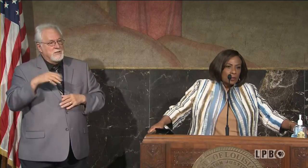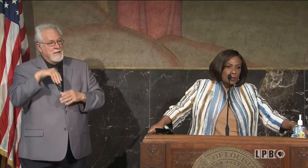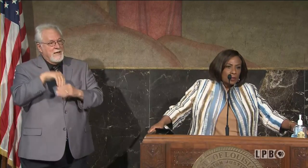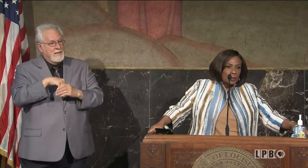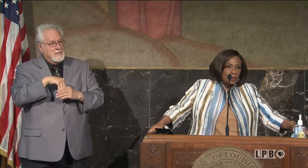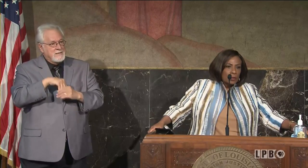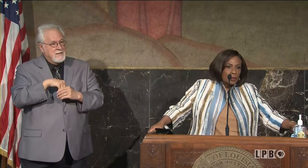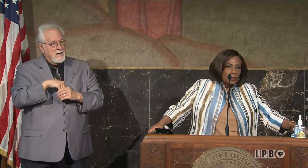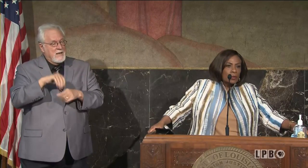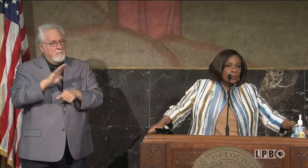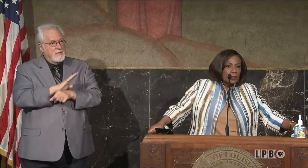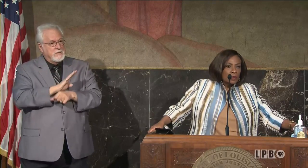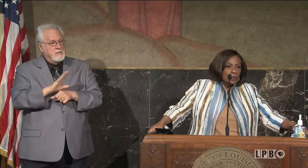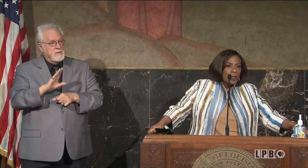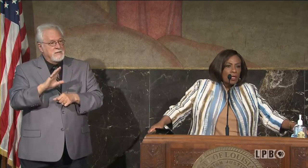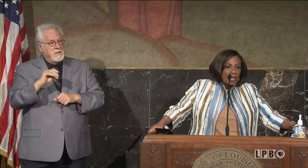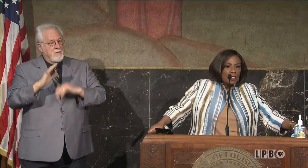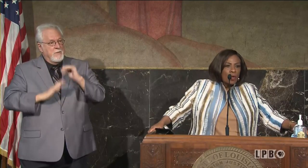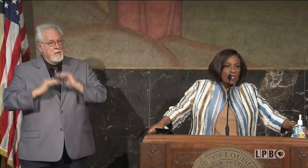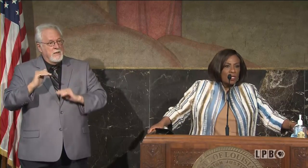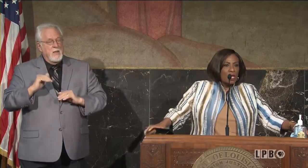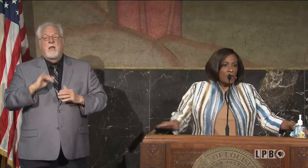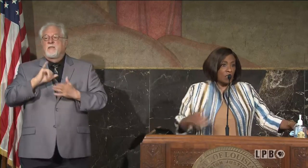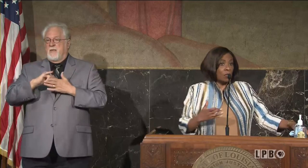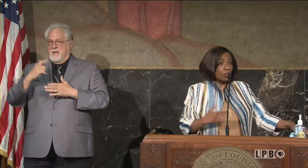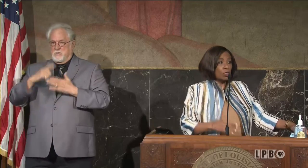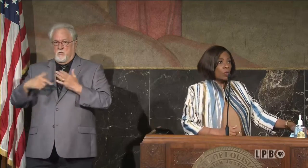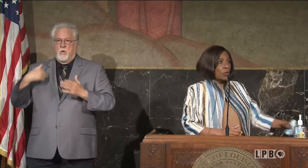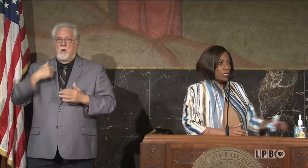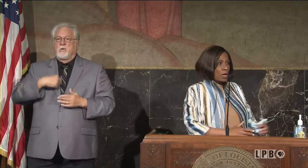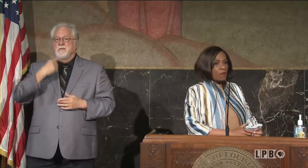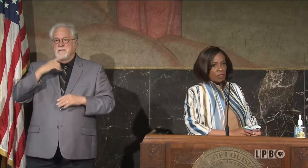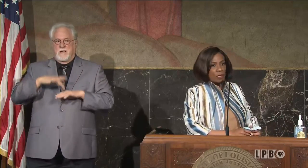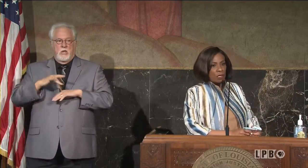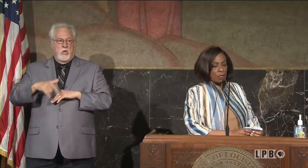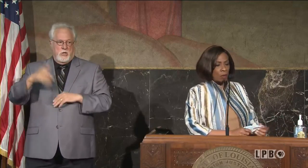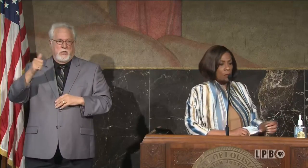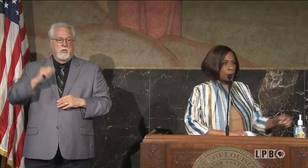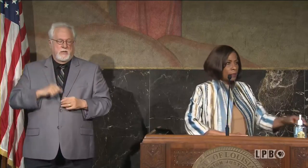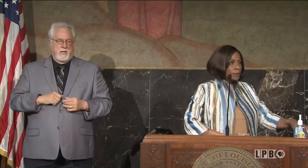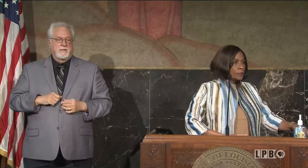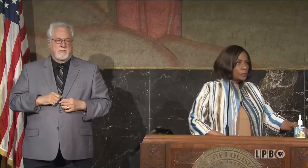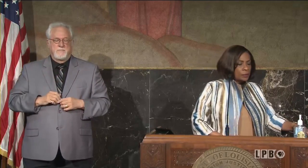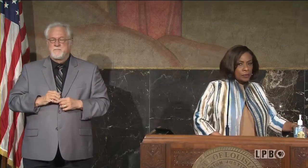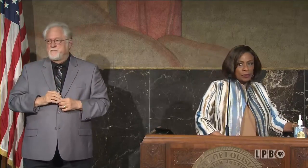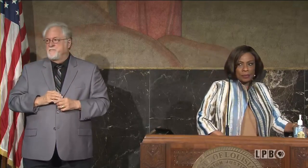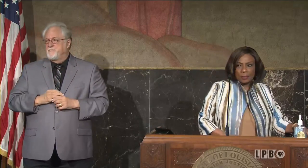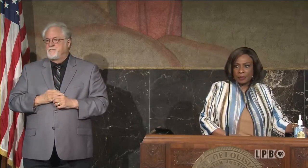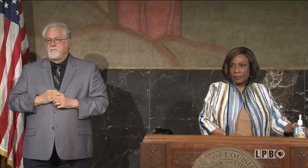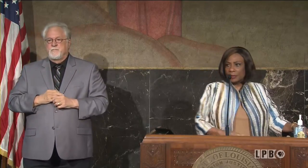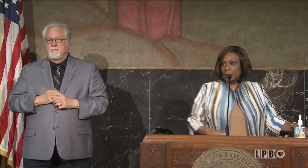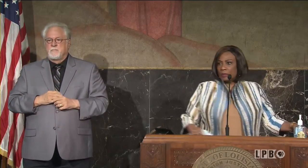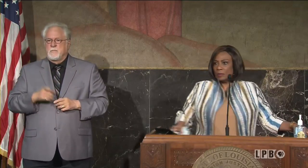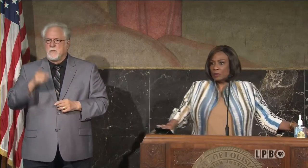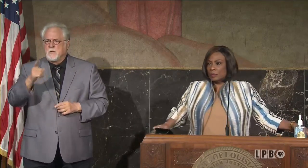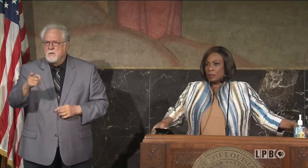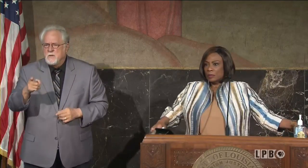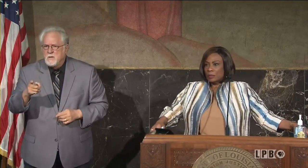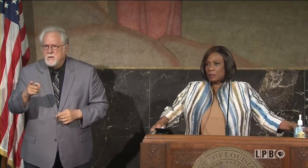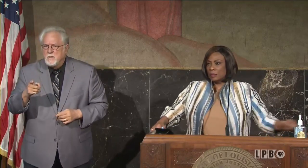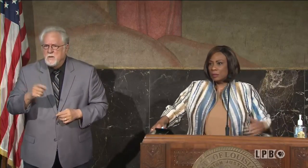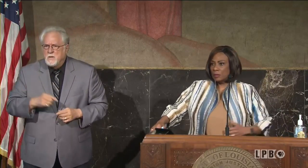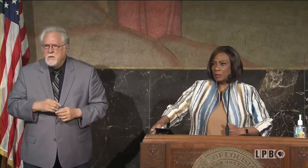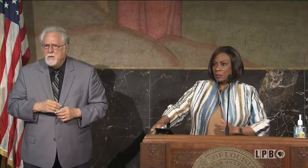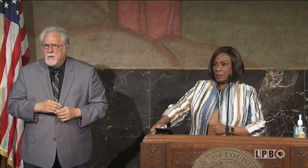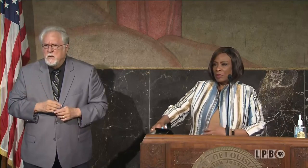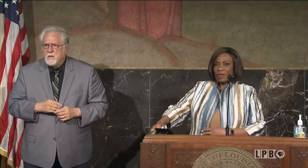inside businesses or buildings, or? That's what we said at the earlier press conference, yes. At the testing sites that